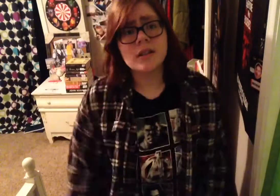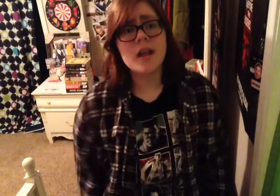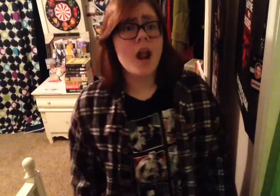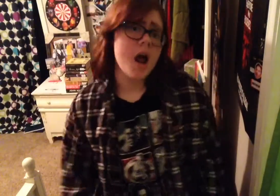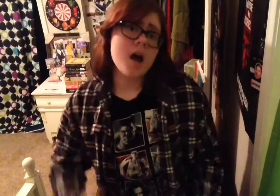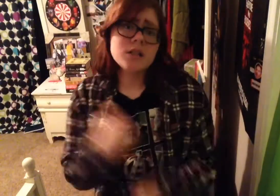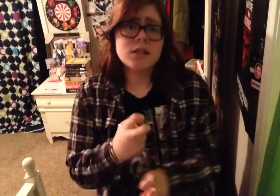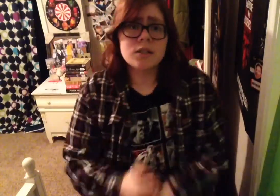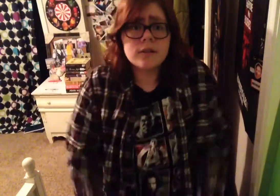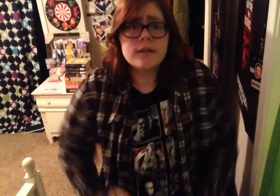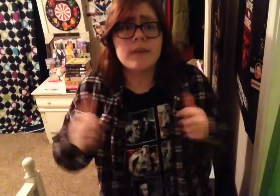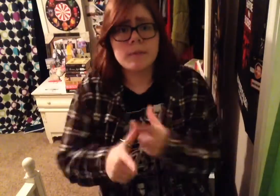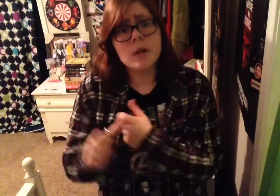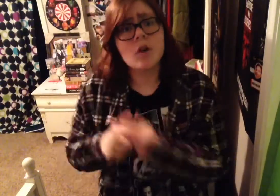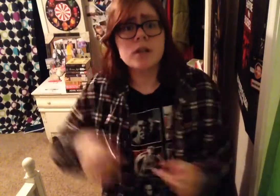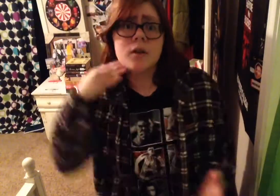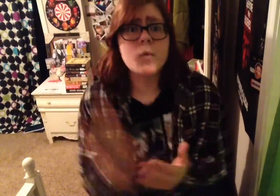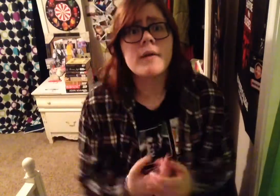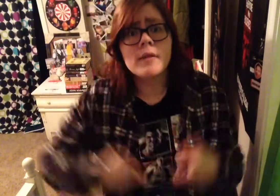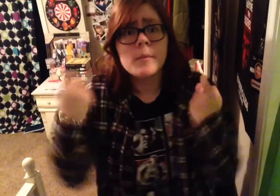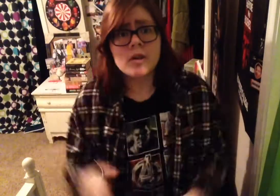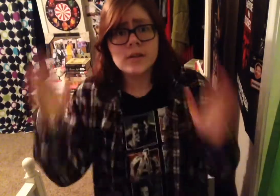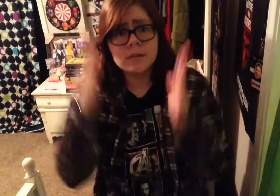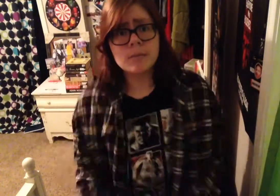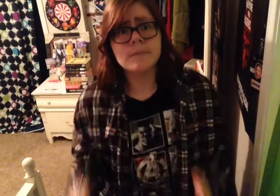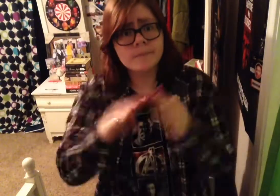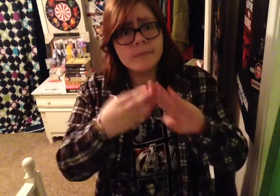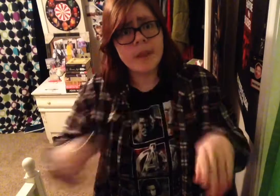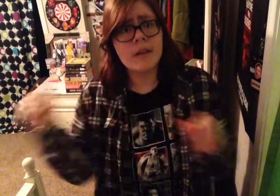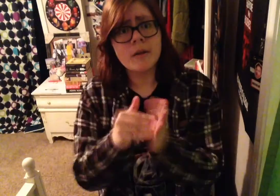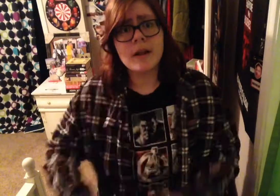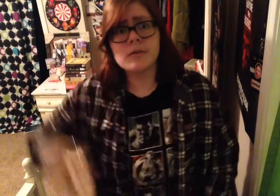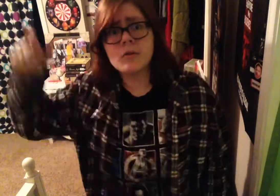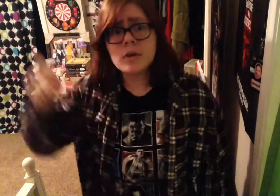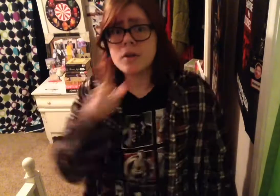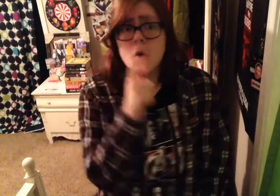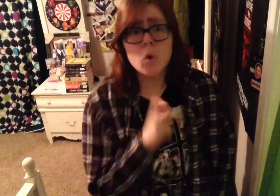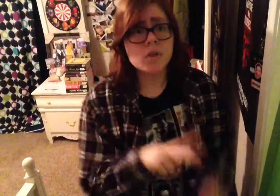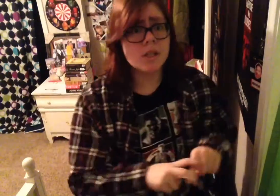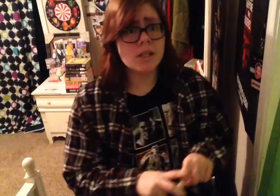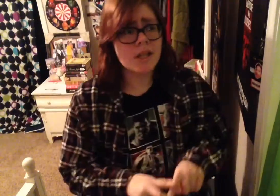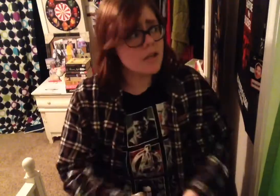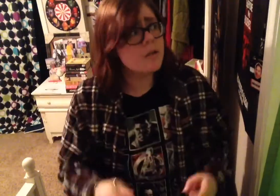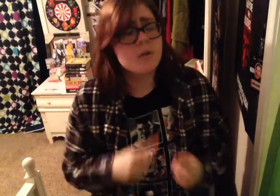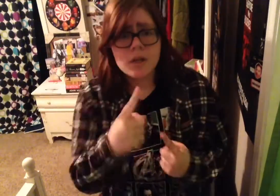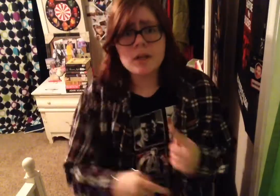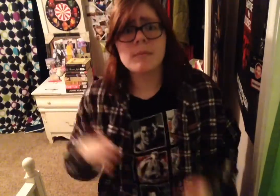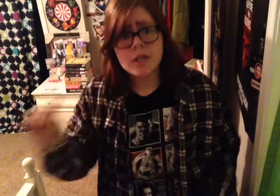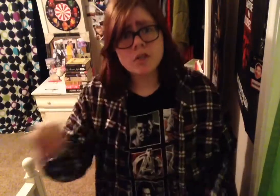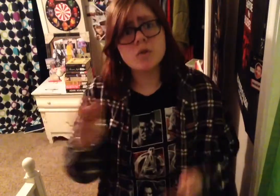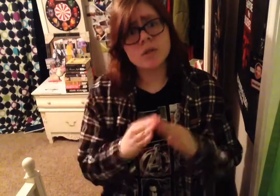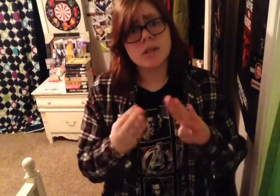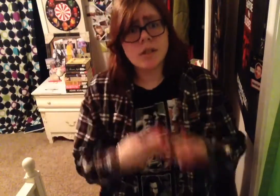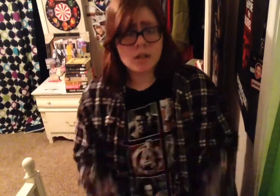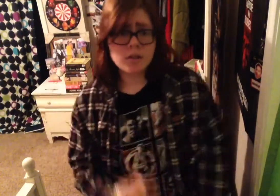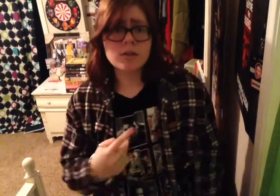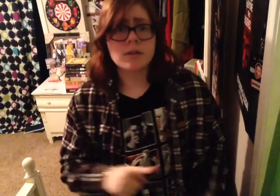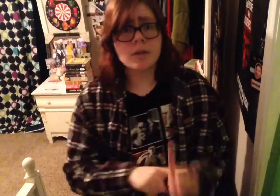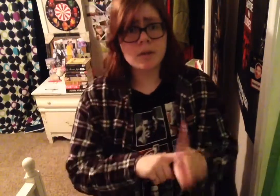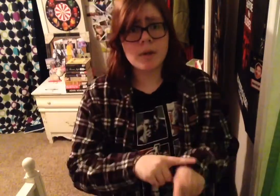again. Aw, such a rough life, better run to your wife, you're the bosses in Boston again. Let me ask you a question, who sits at your desk when you're in Massachusetts? You'll call me a dick back